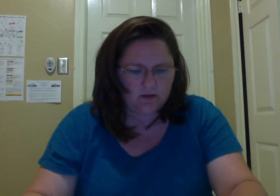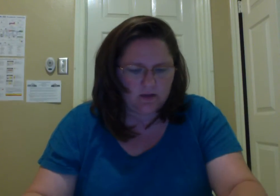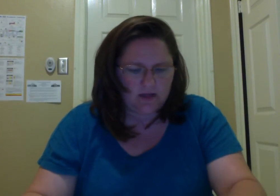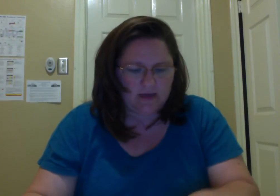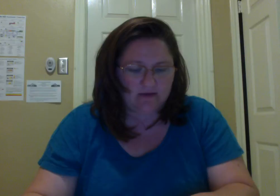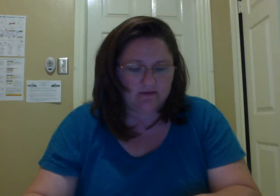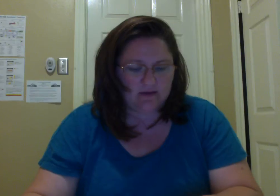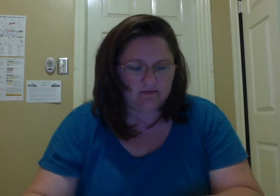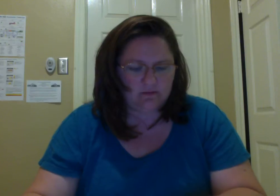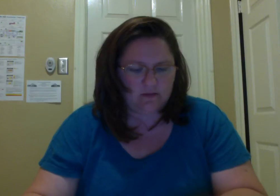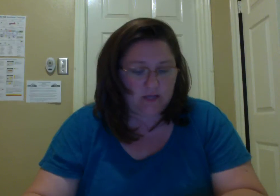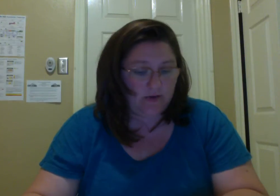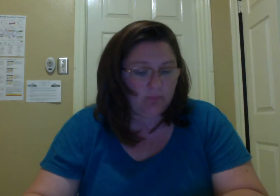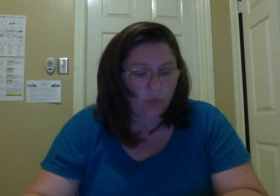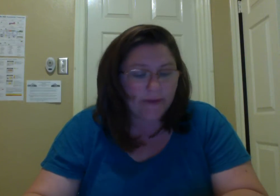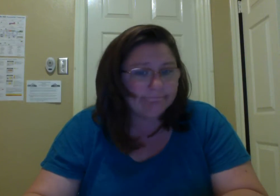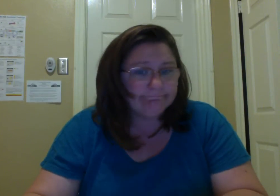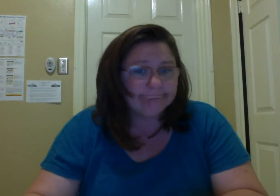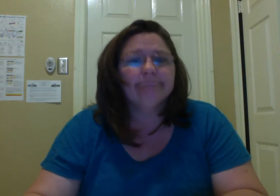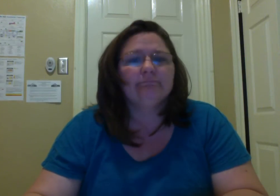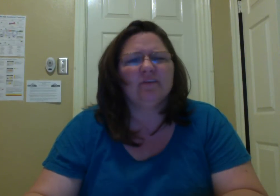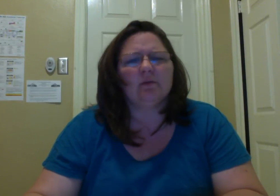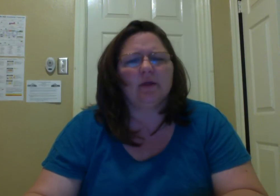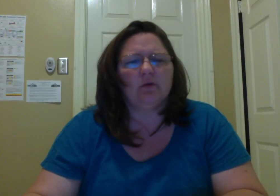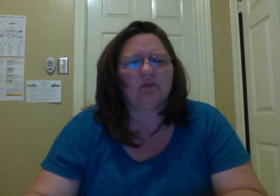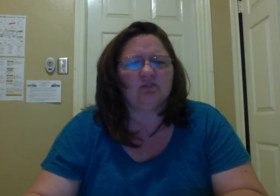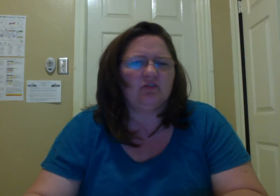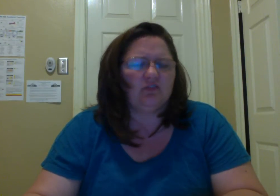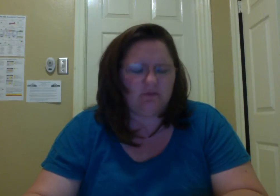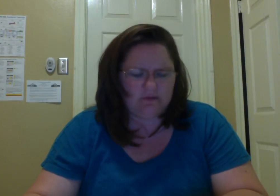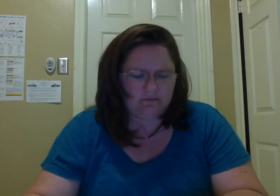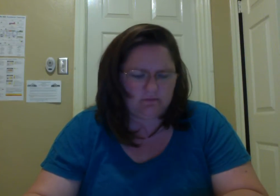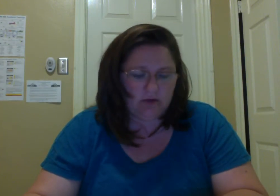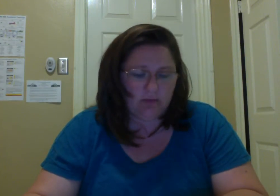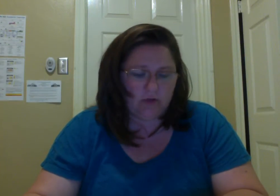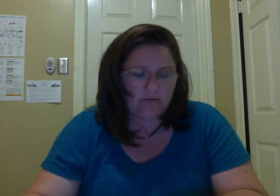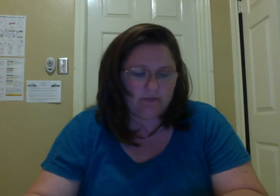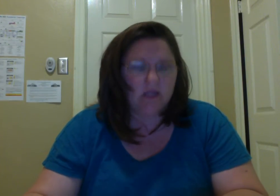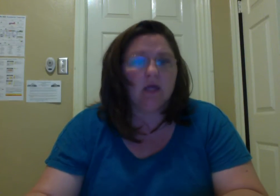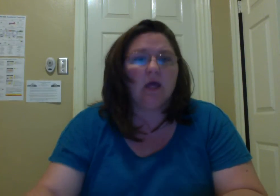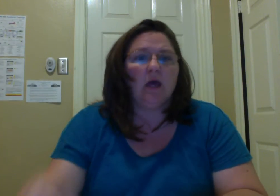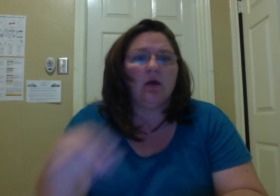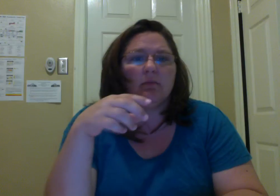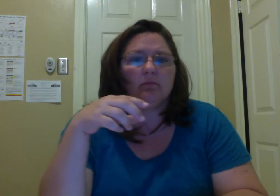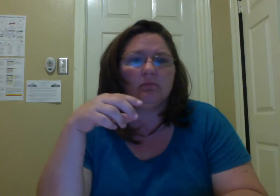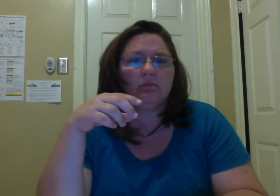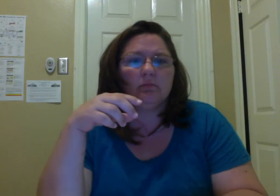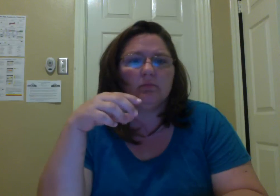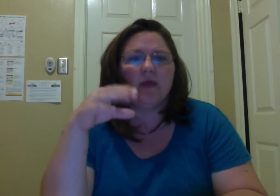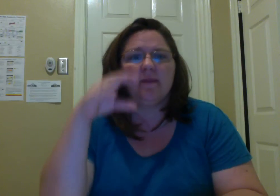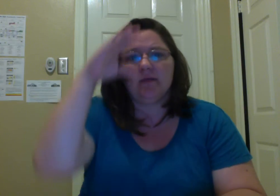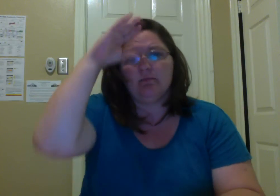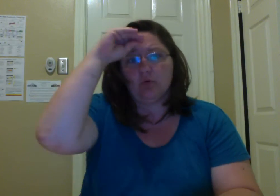And Max says the hearing boy. It's not really a question. She just says the hearing boy. And then